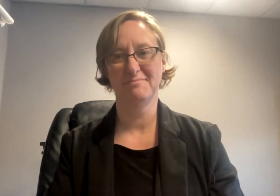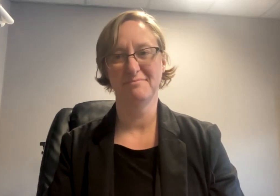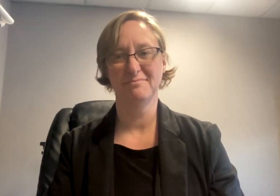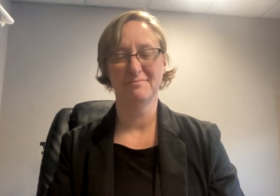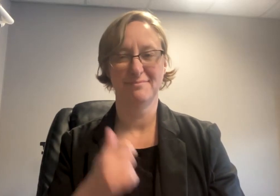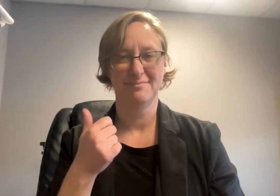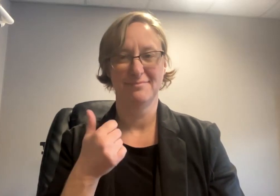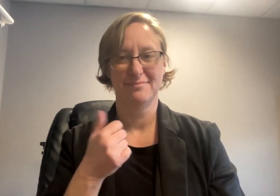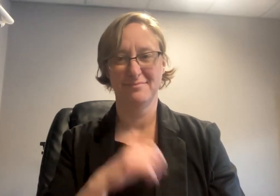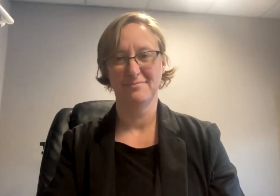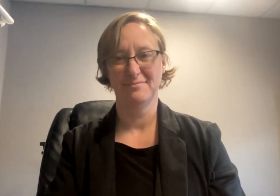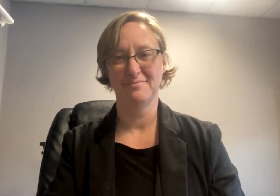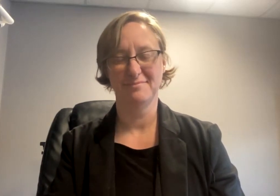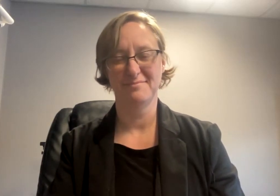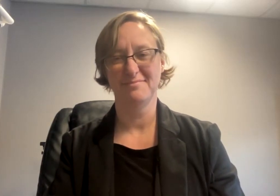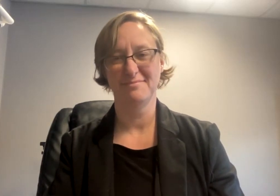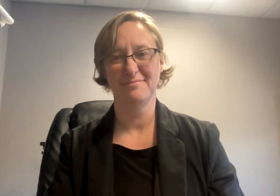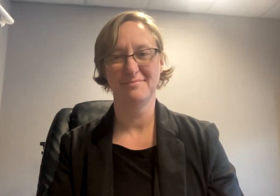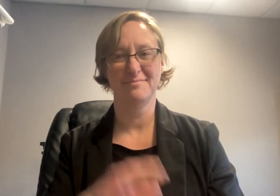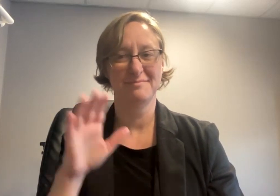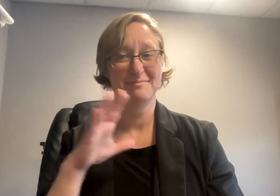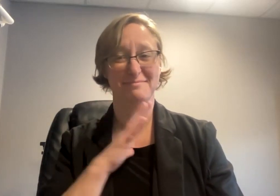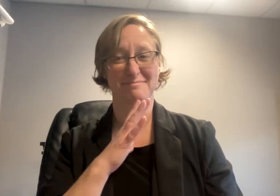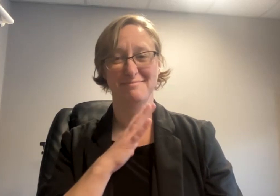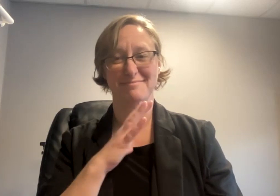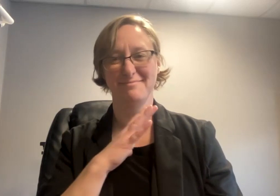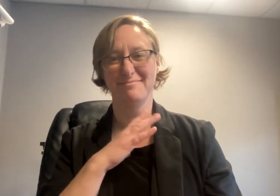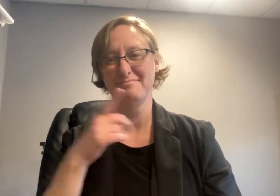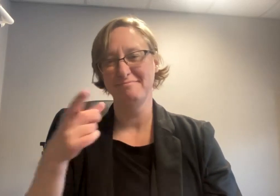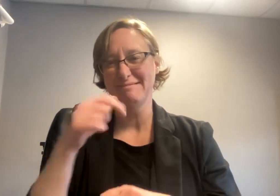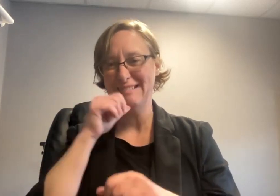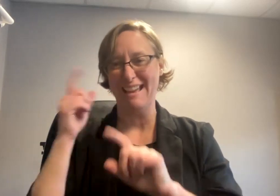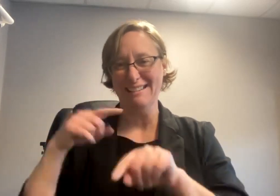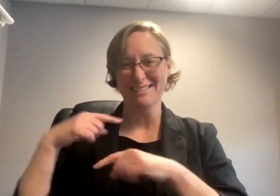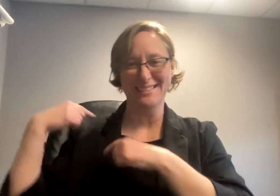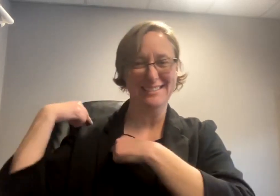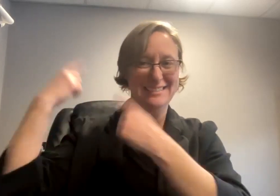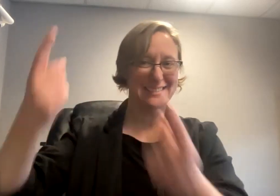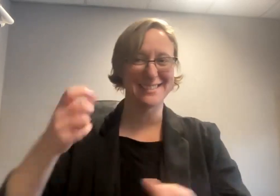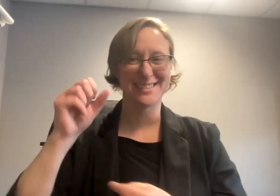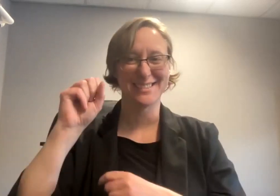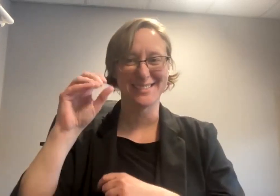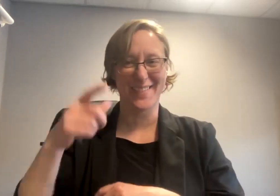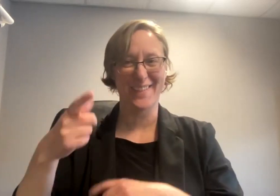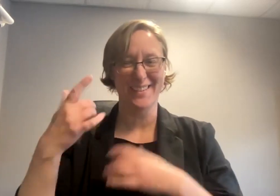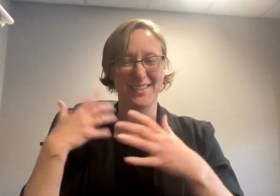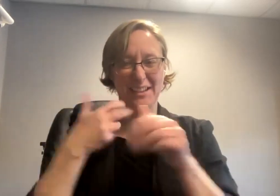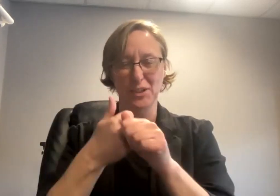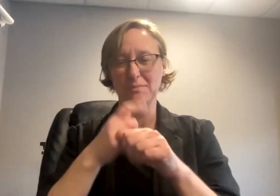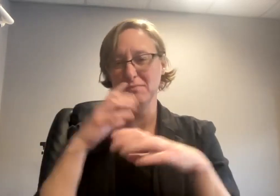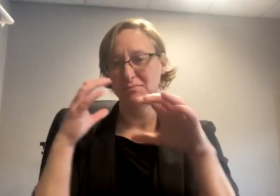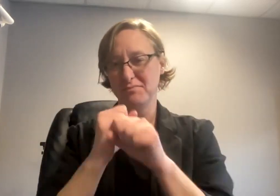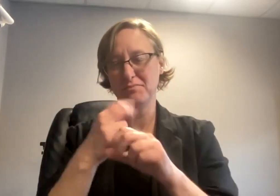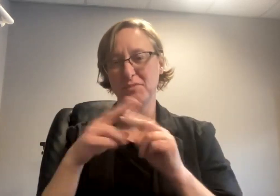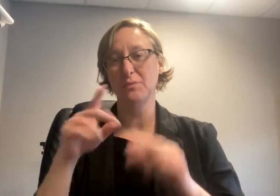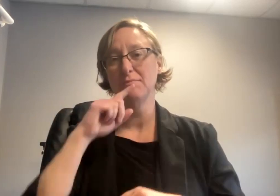just running around in circles? That's where my interest lies, and so that's my question to the group right now. And Chrissy said that's fine. She